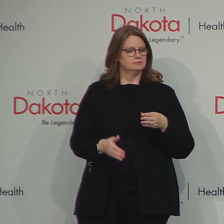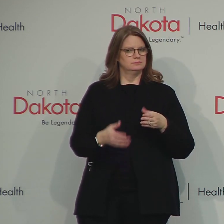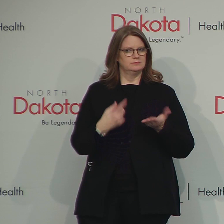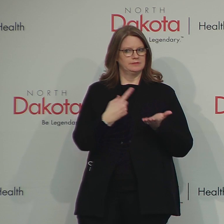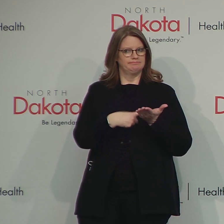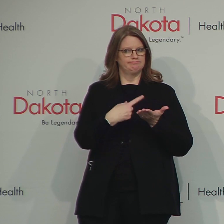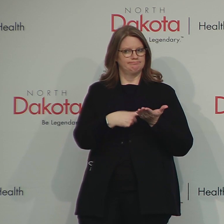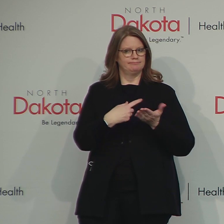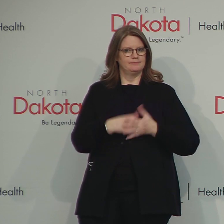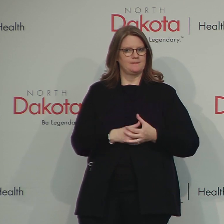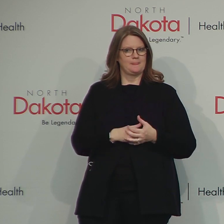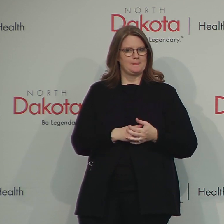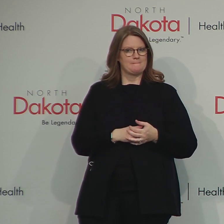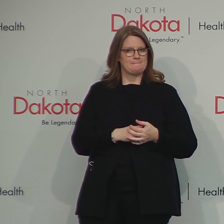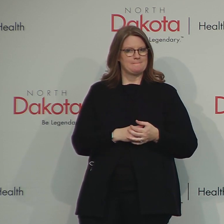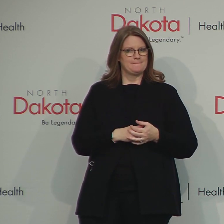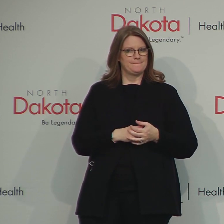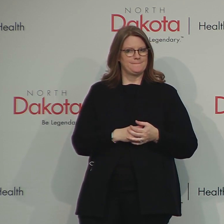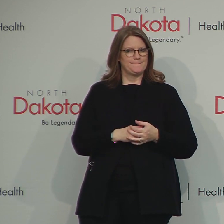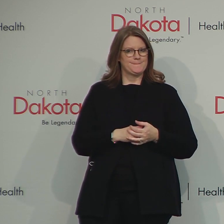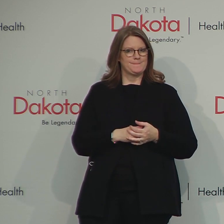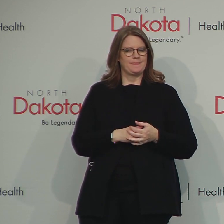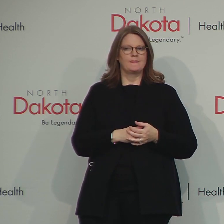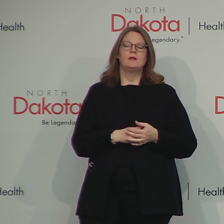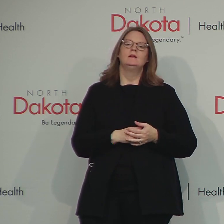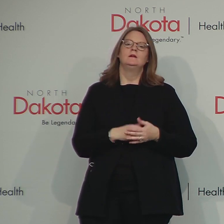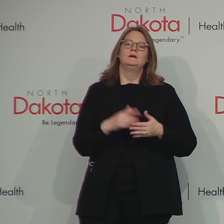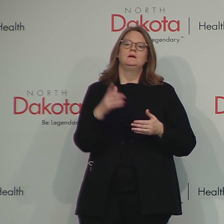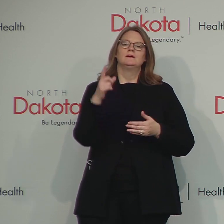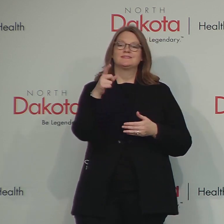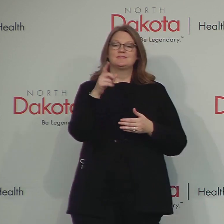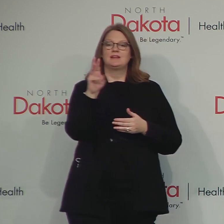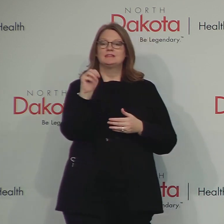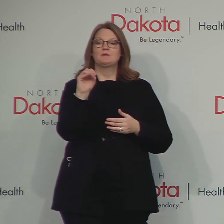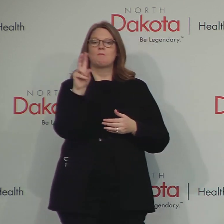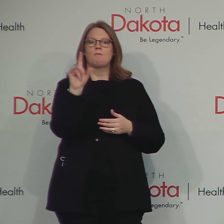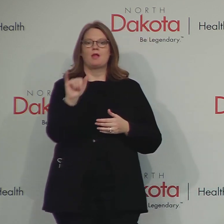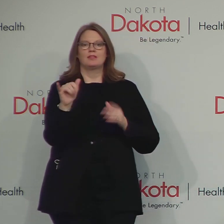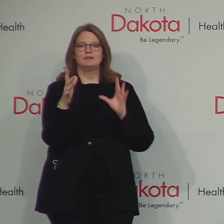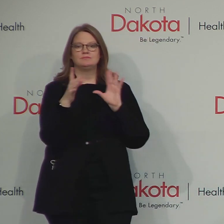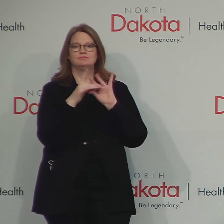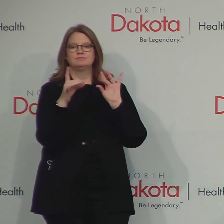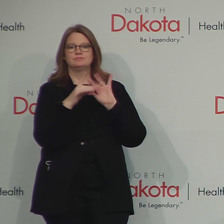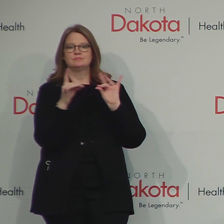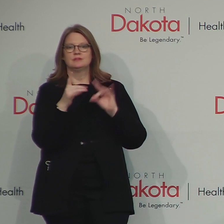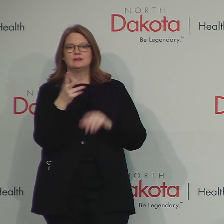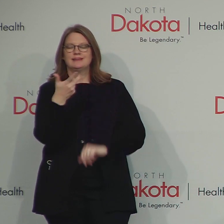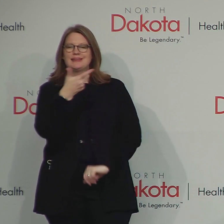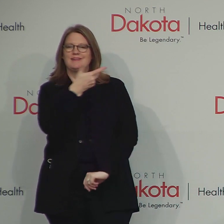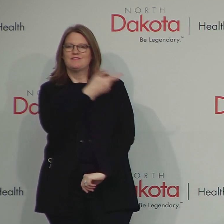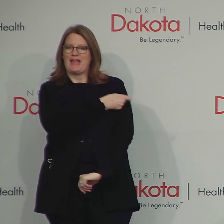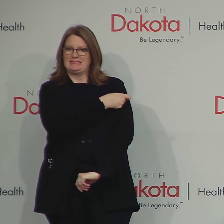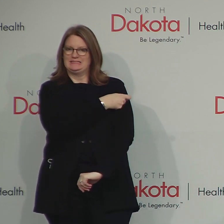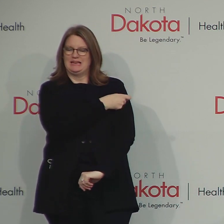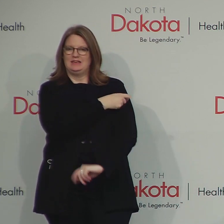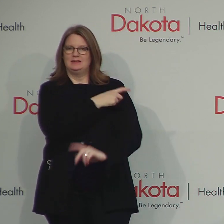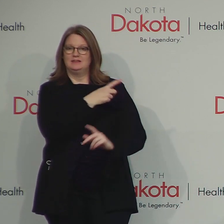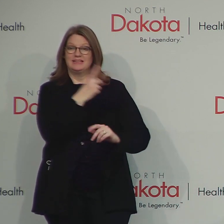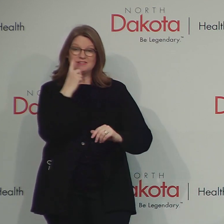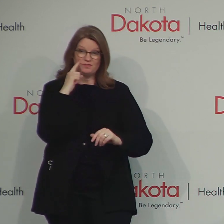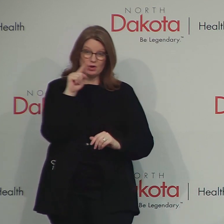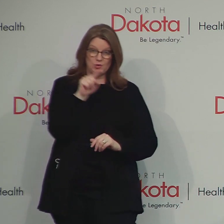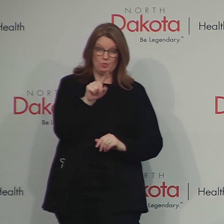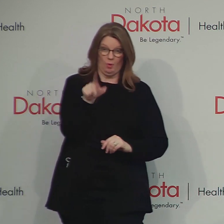briefing. And again, as Molly stated, getting vaccinated is not just for you.